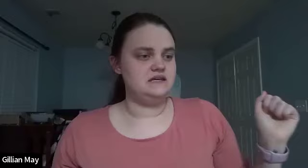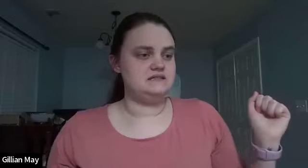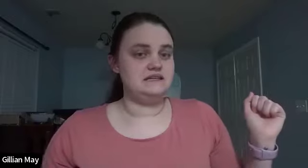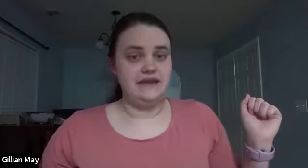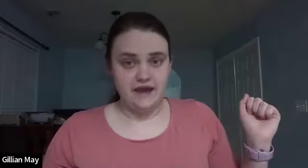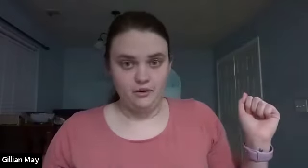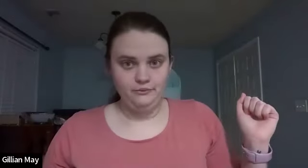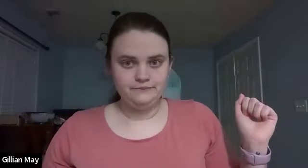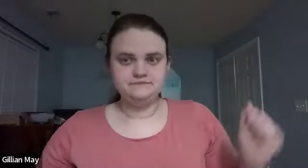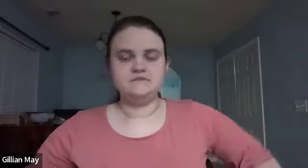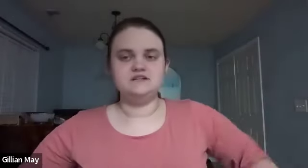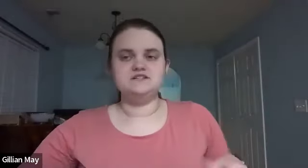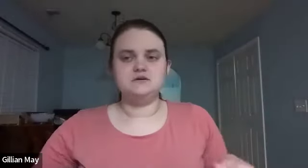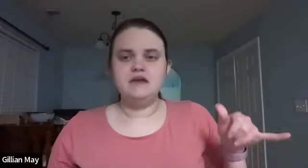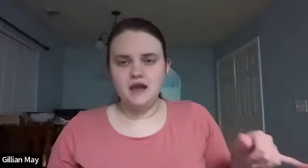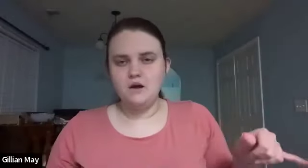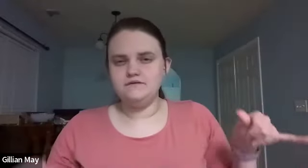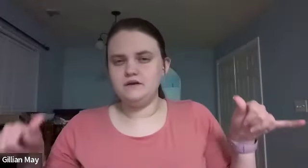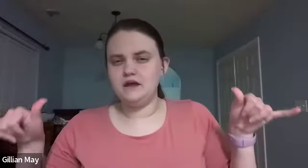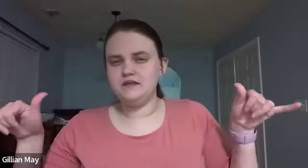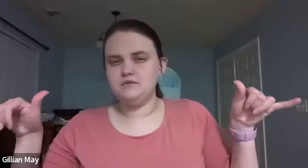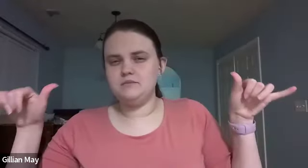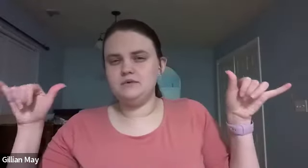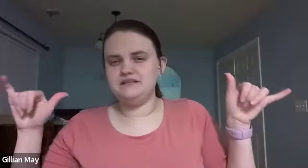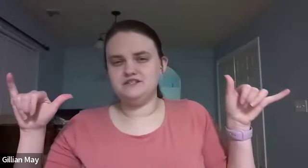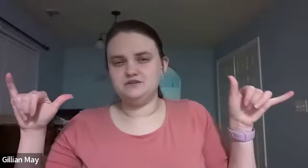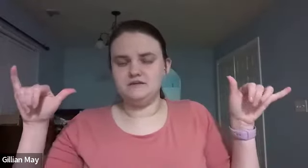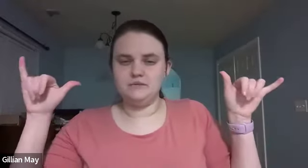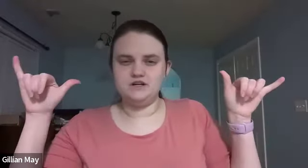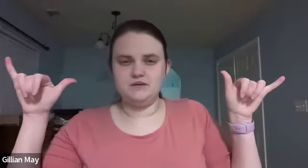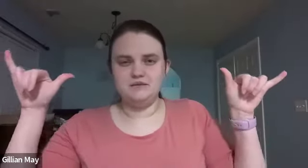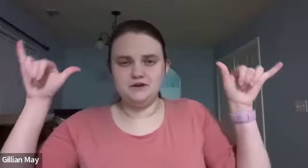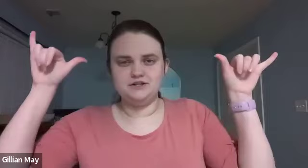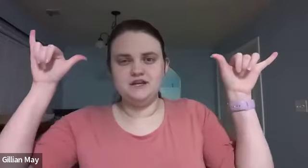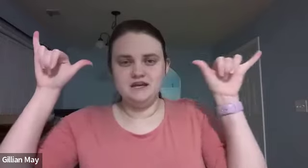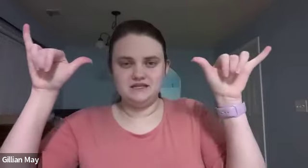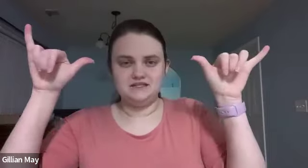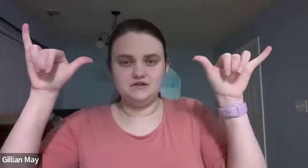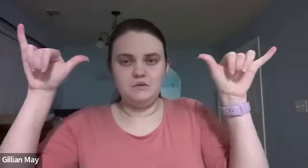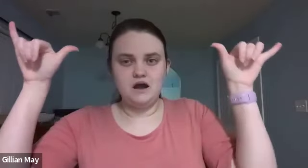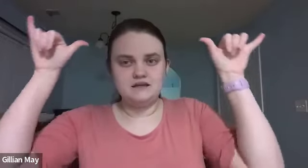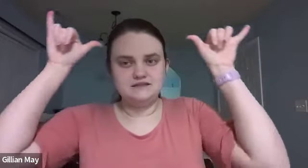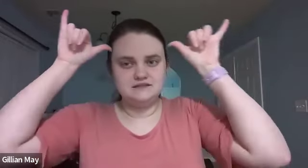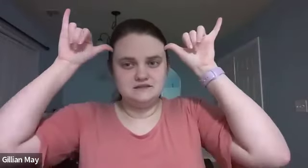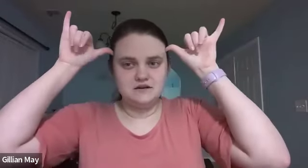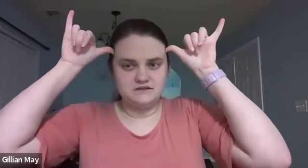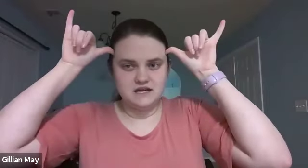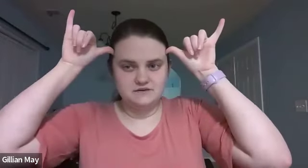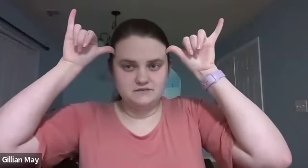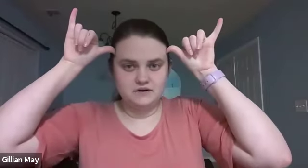is cow. So cow, I think you remember we did this during when we were talking about hamburgers, is the two Y's on the side of your